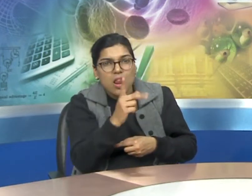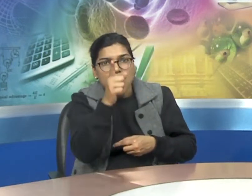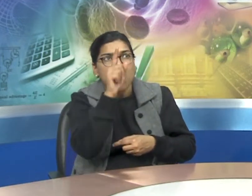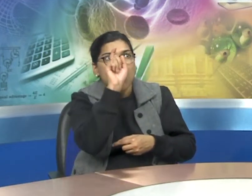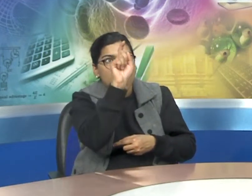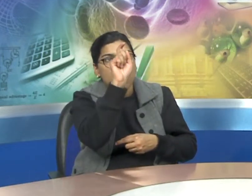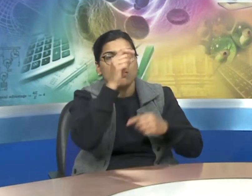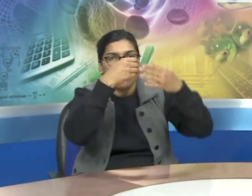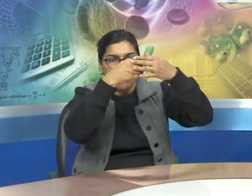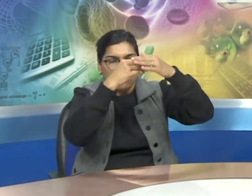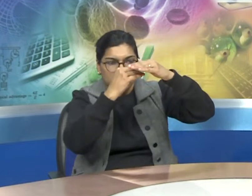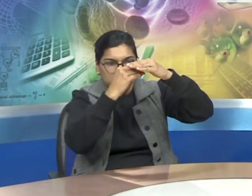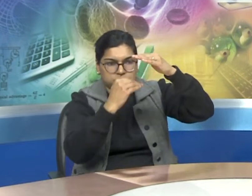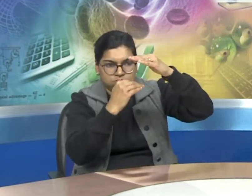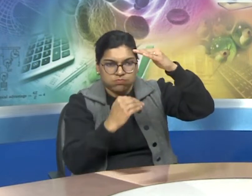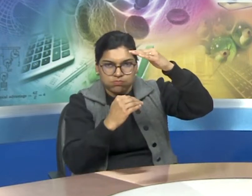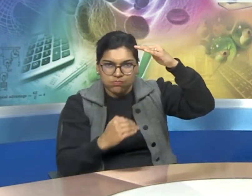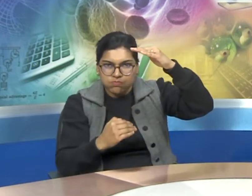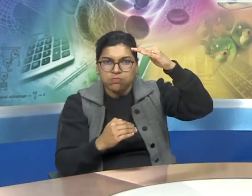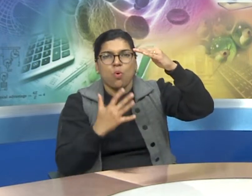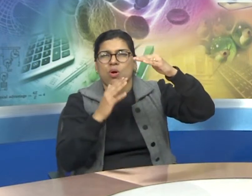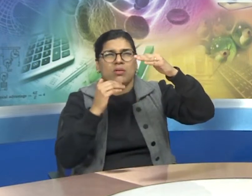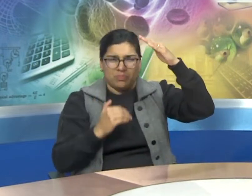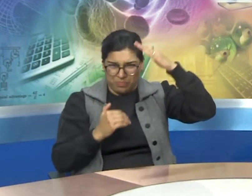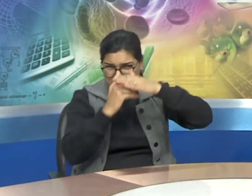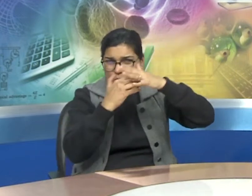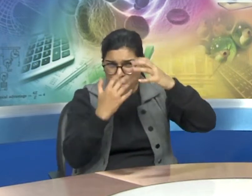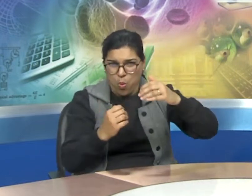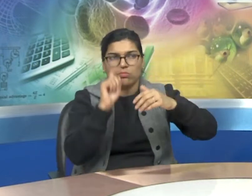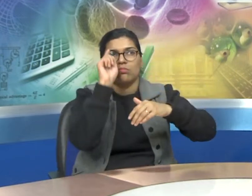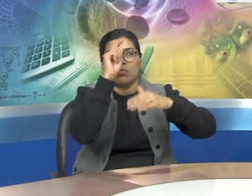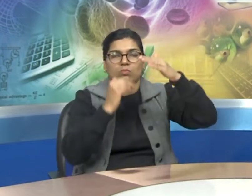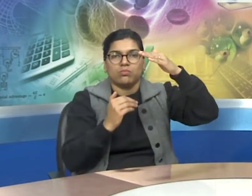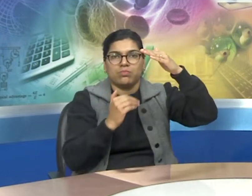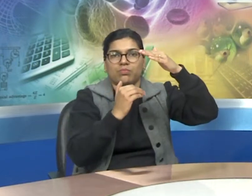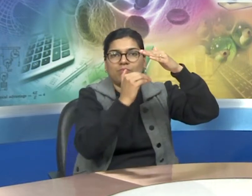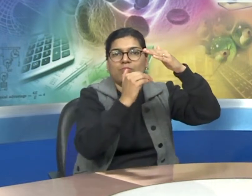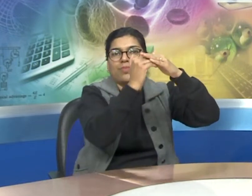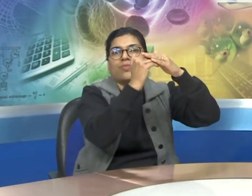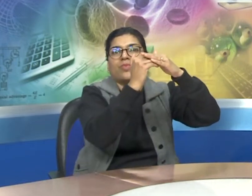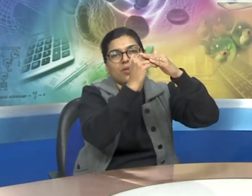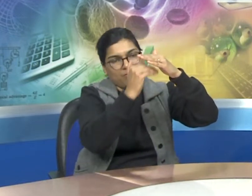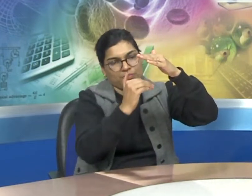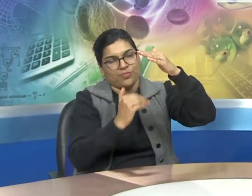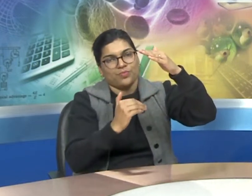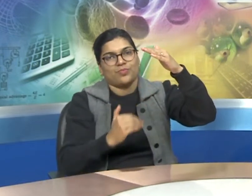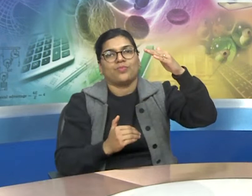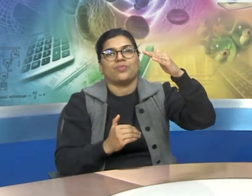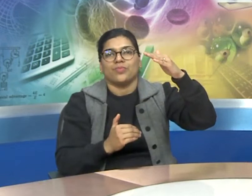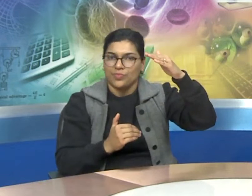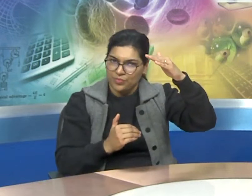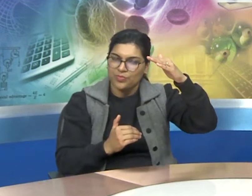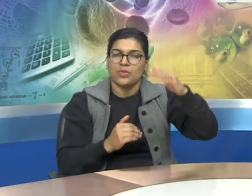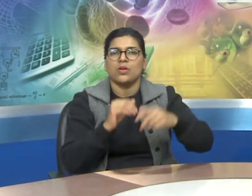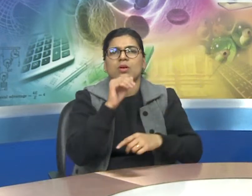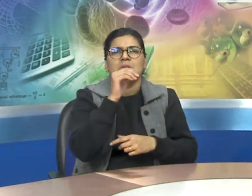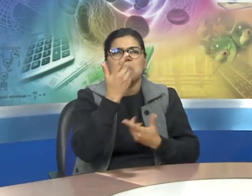or text in your Word file, then you can increase the space between the lines. So it is possible you can increase or decrease